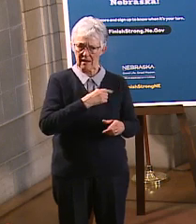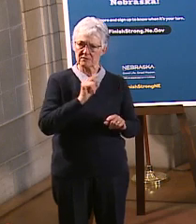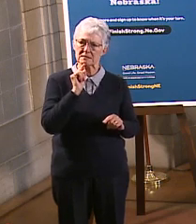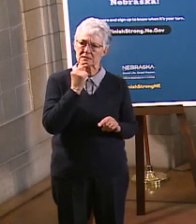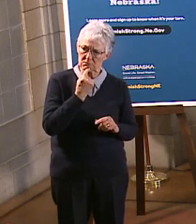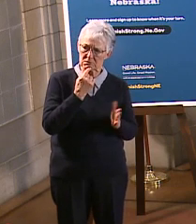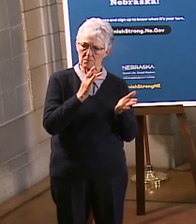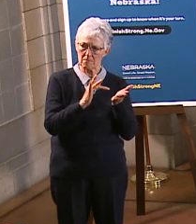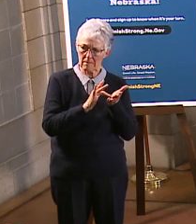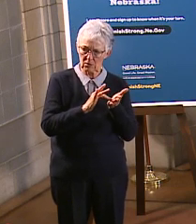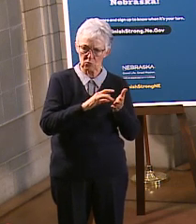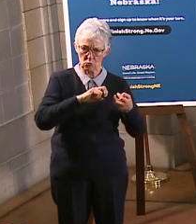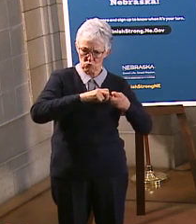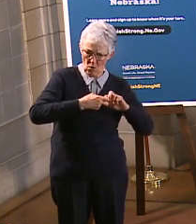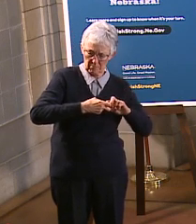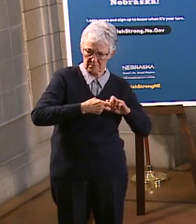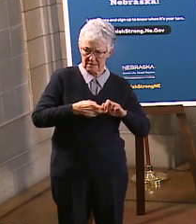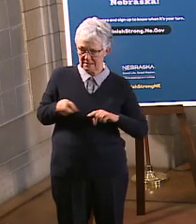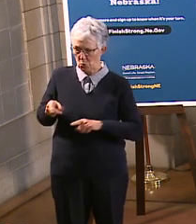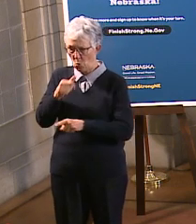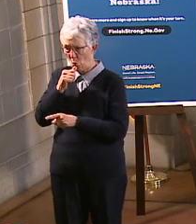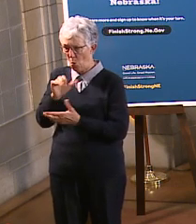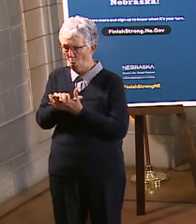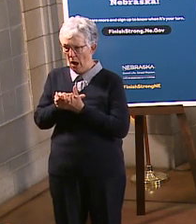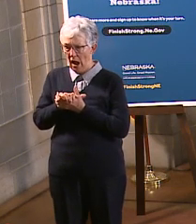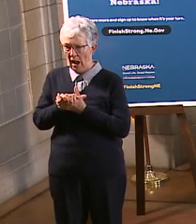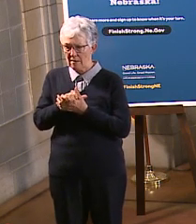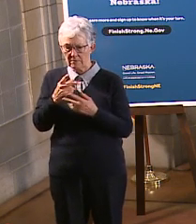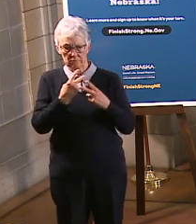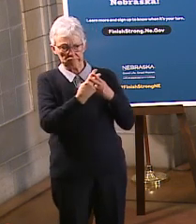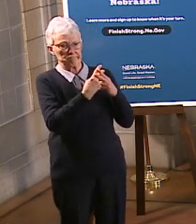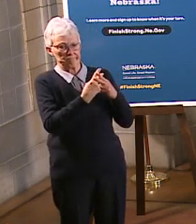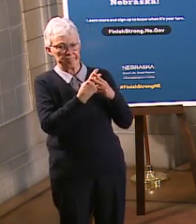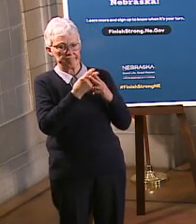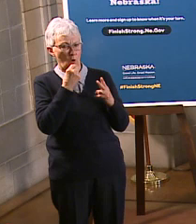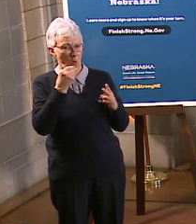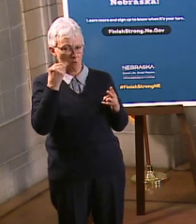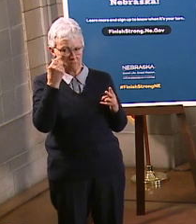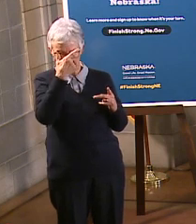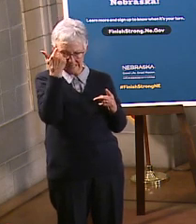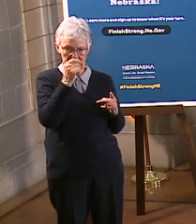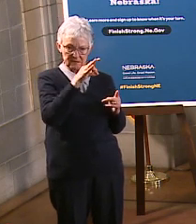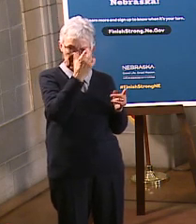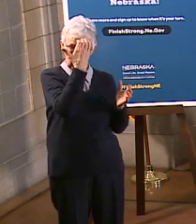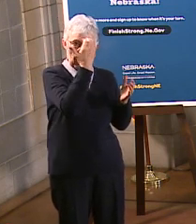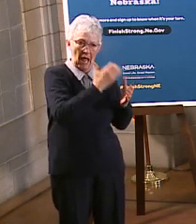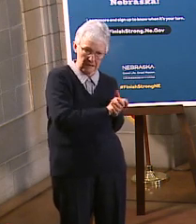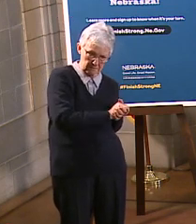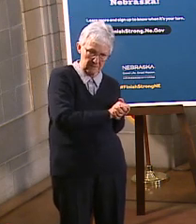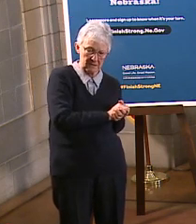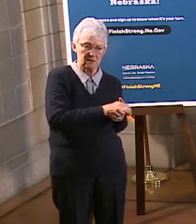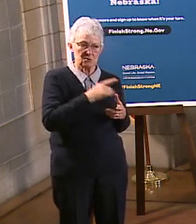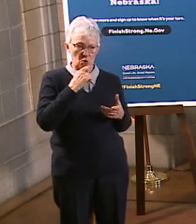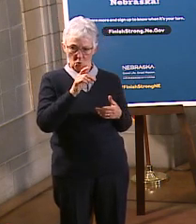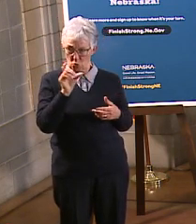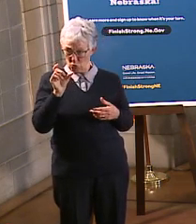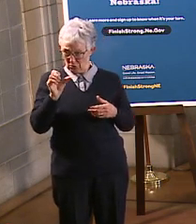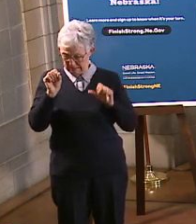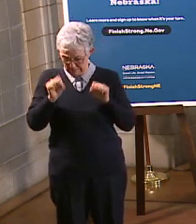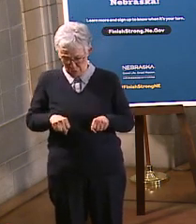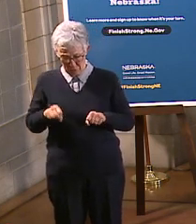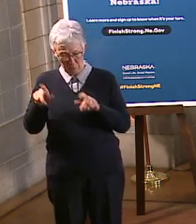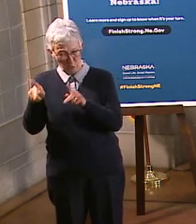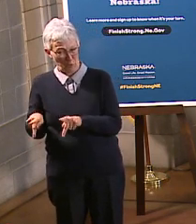to get an exception so they can get a shot? So Paul's asking, shouldn't there be a way to get an exception? And I'd